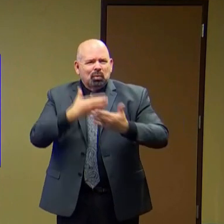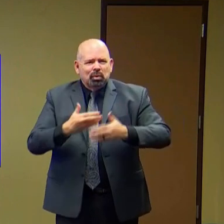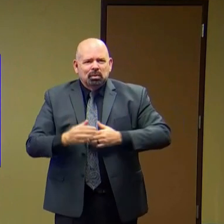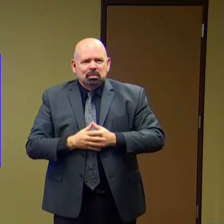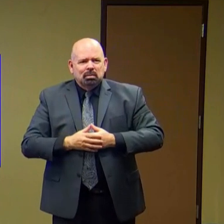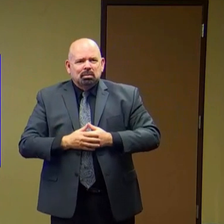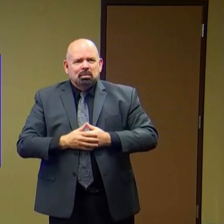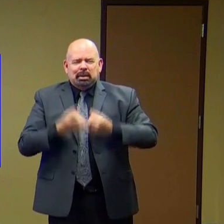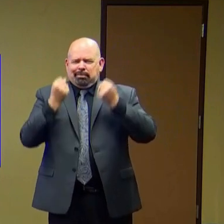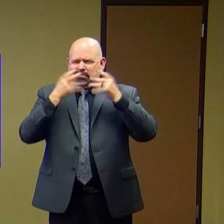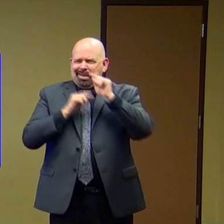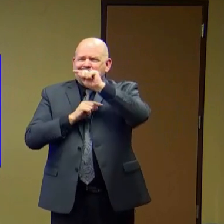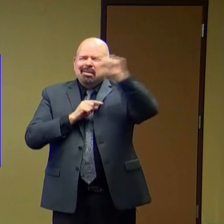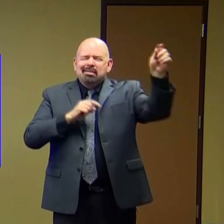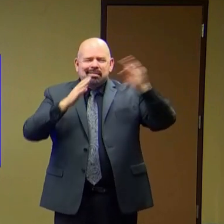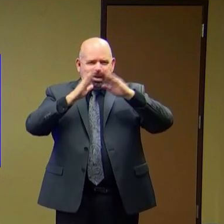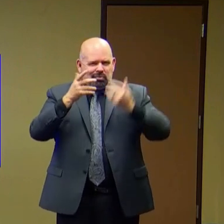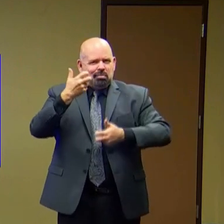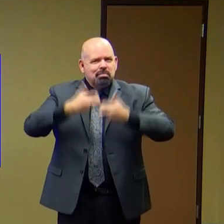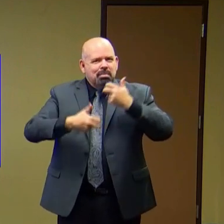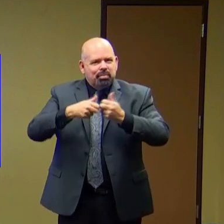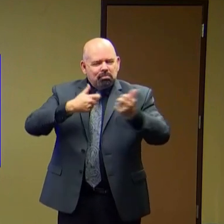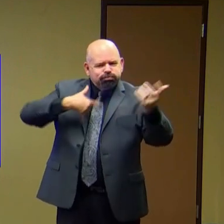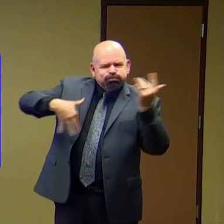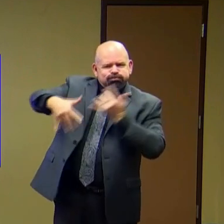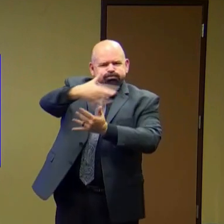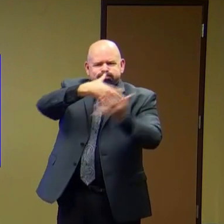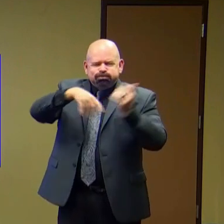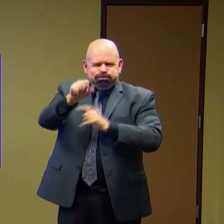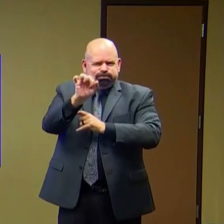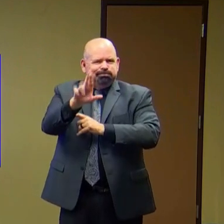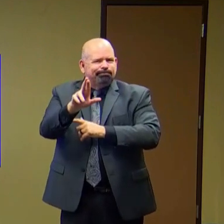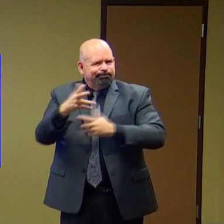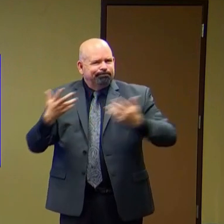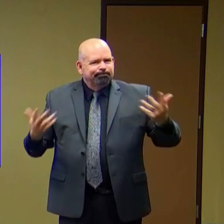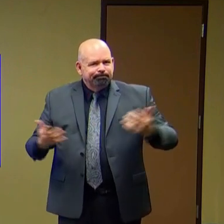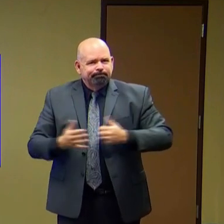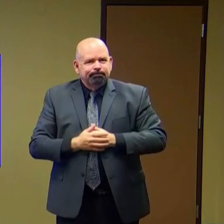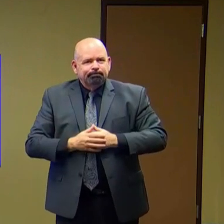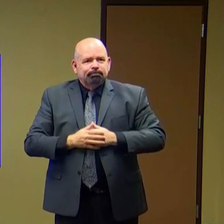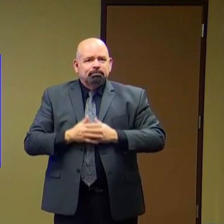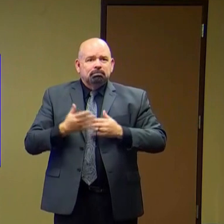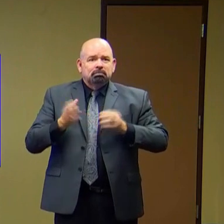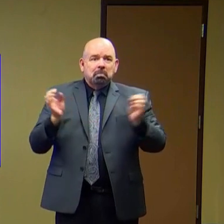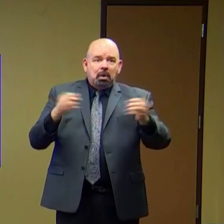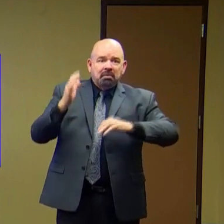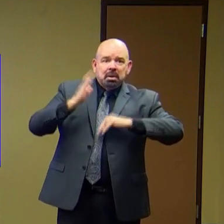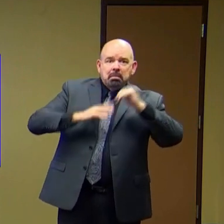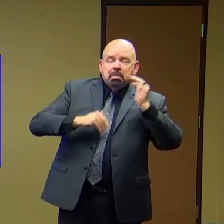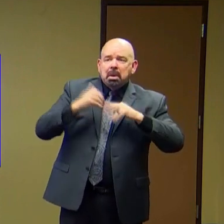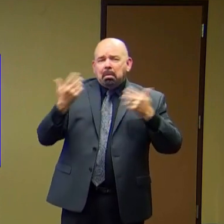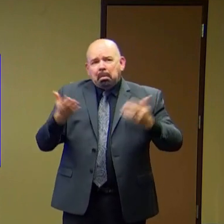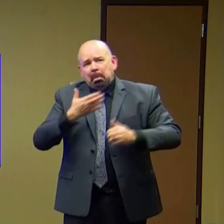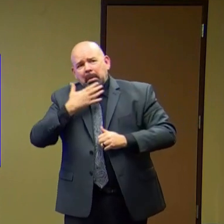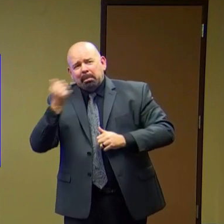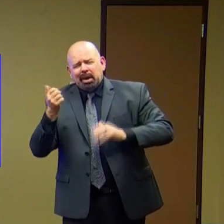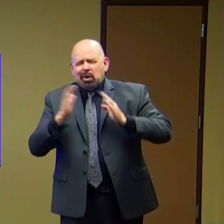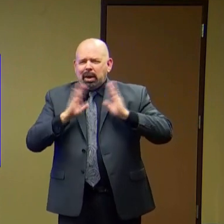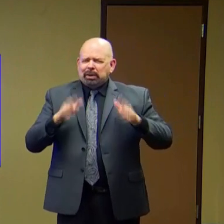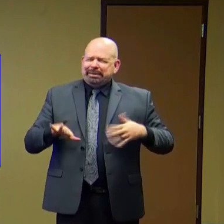than in, say, buildings, office buildings. And so it's really important for the spacing and